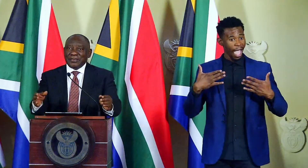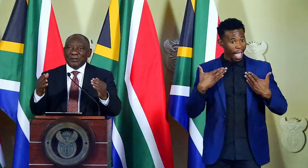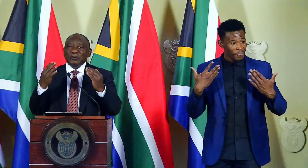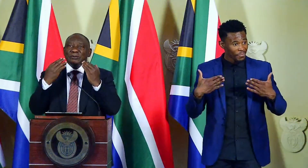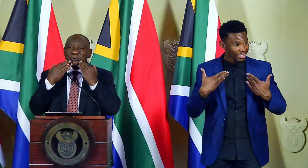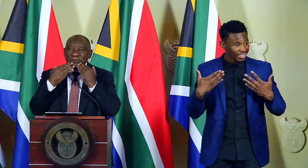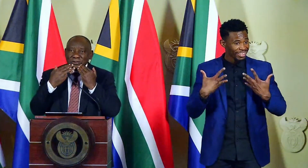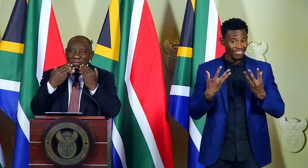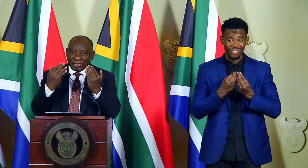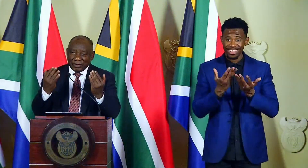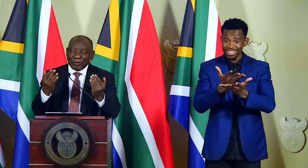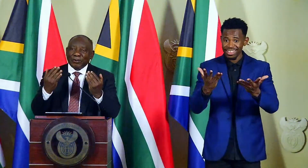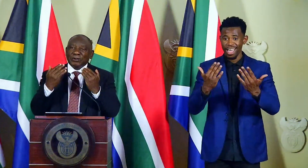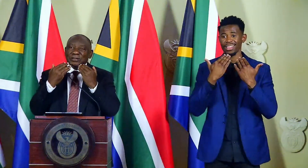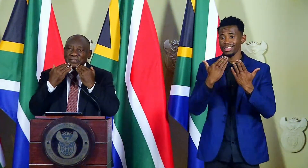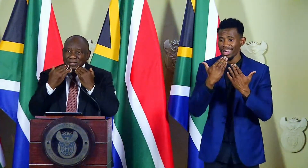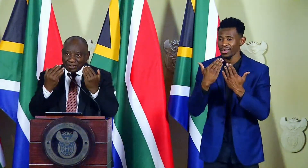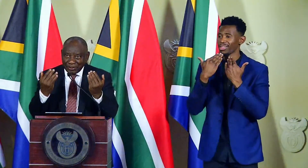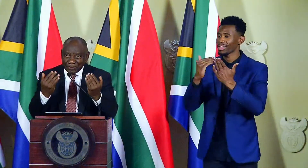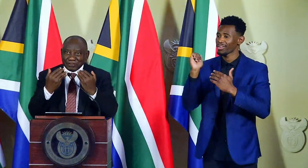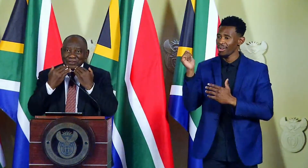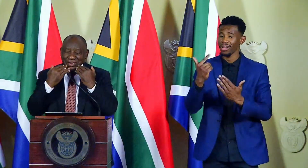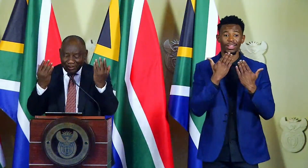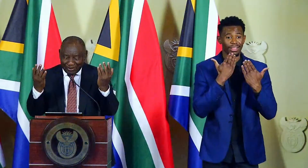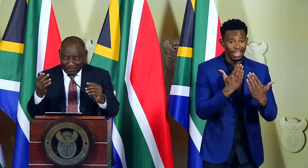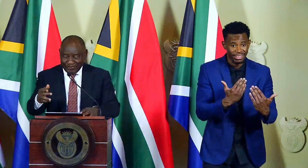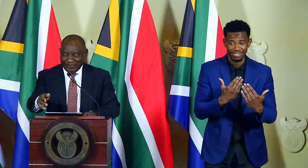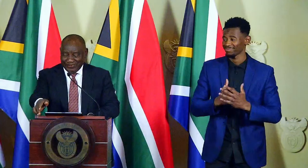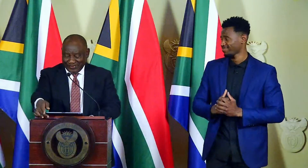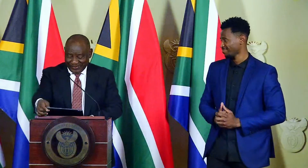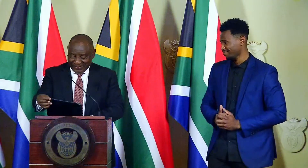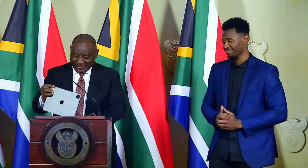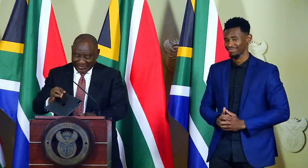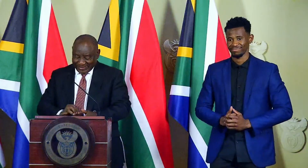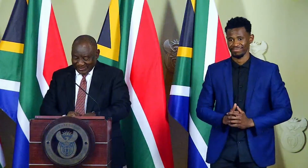and thank you. So thank you all. Thank you. Thank you.